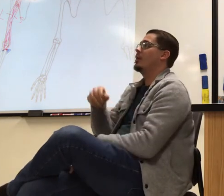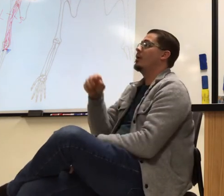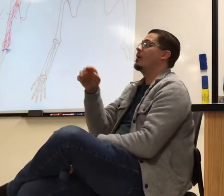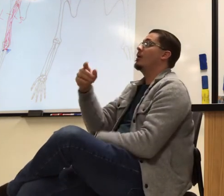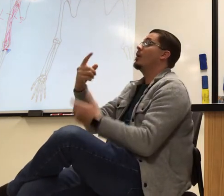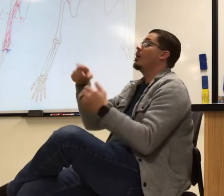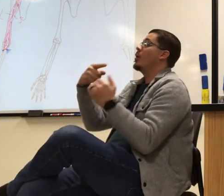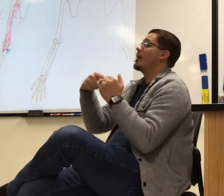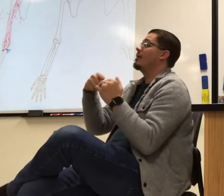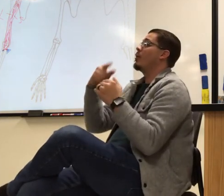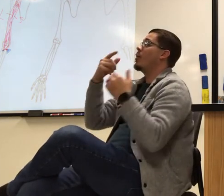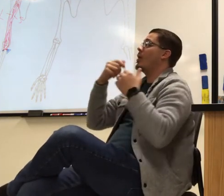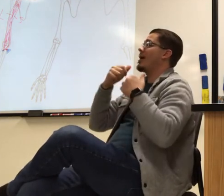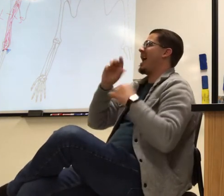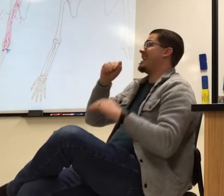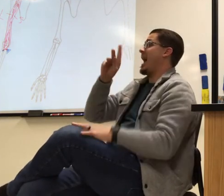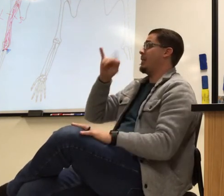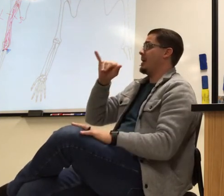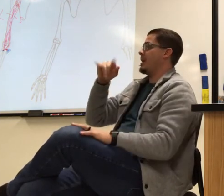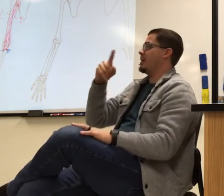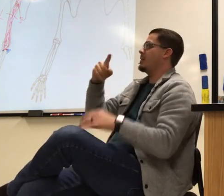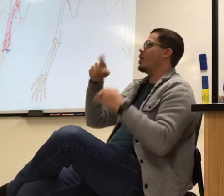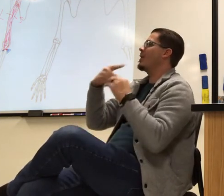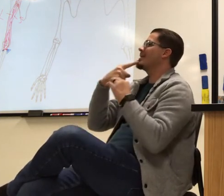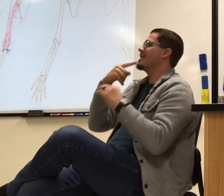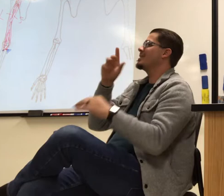trying to gauge if you're